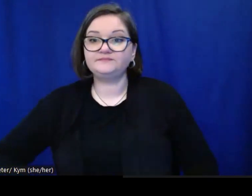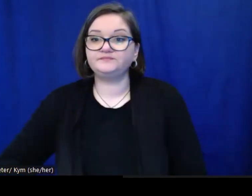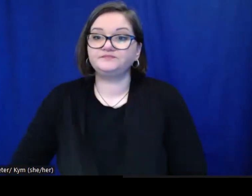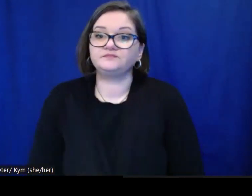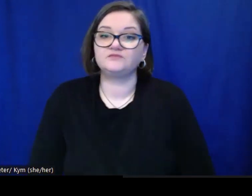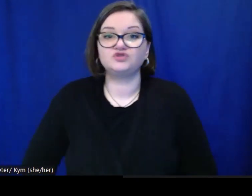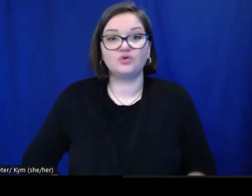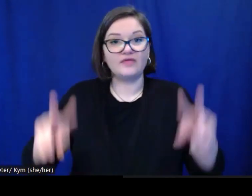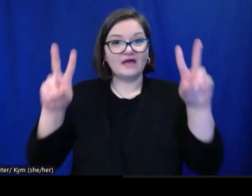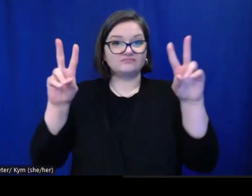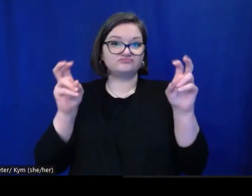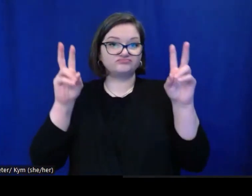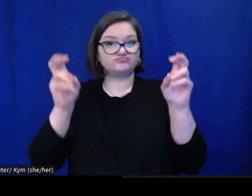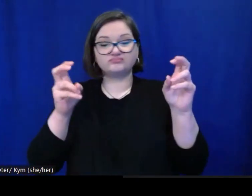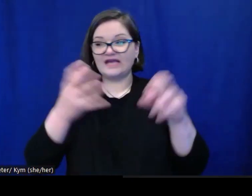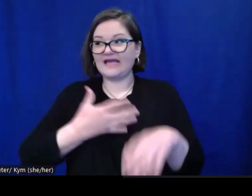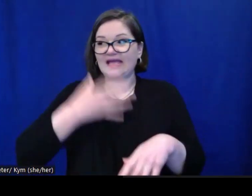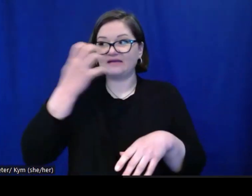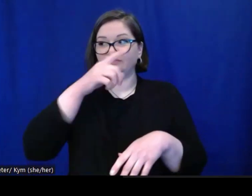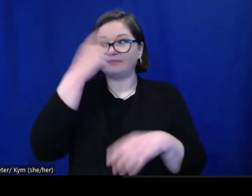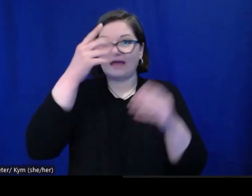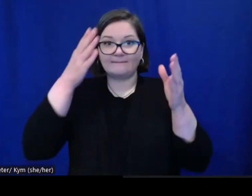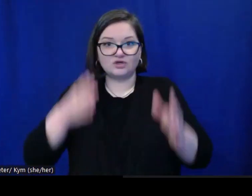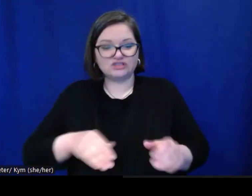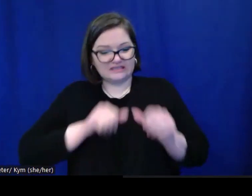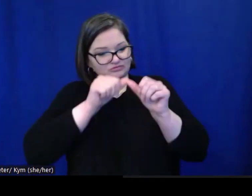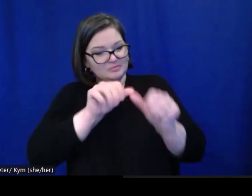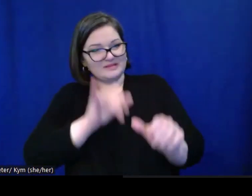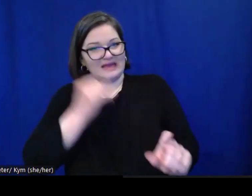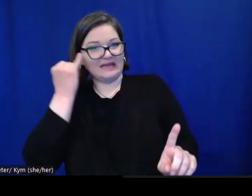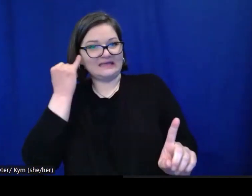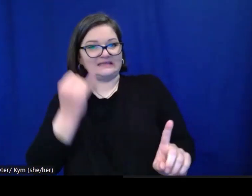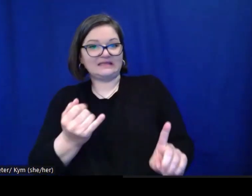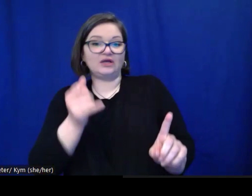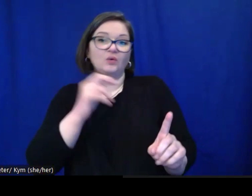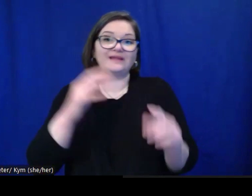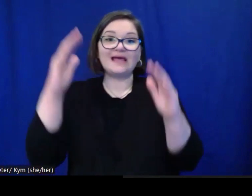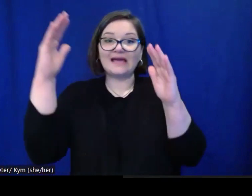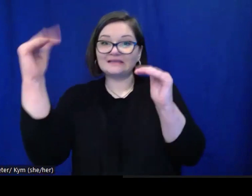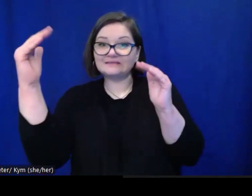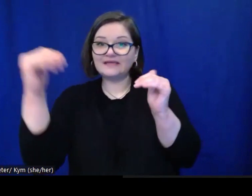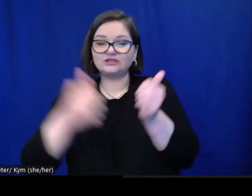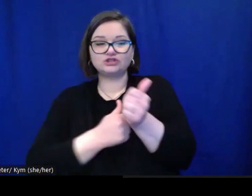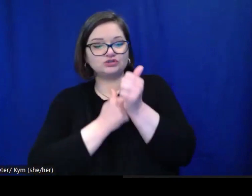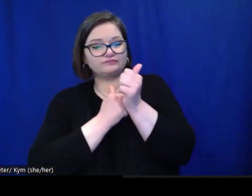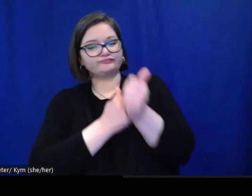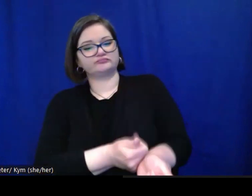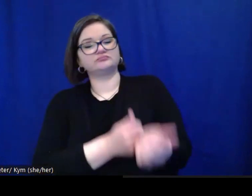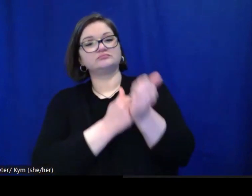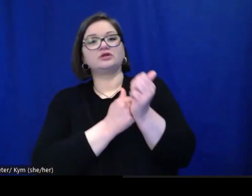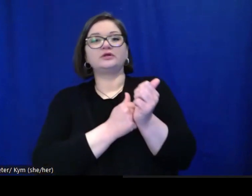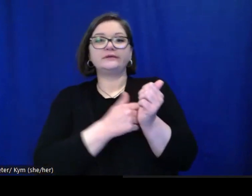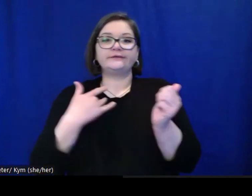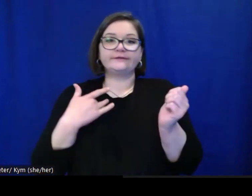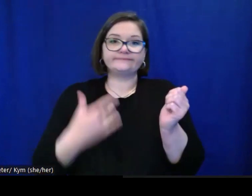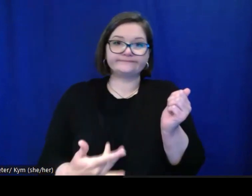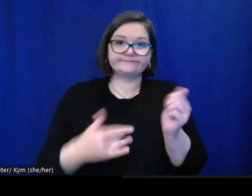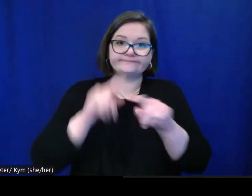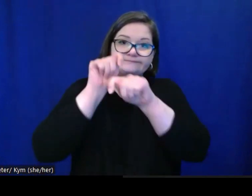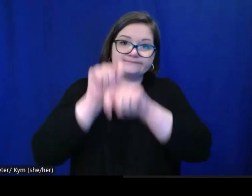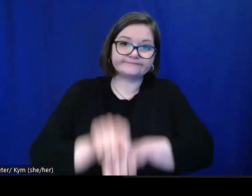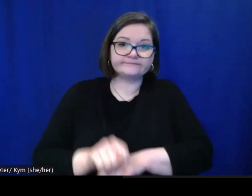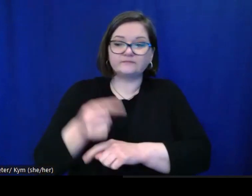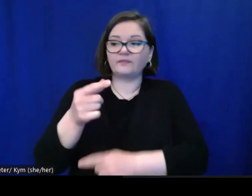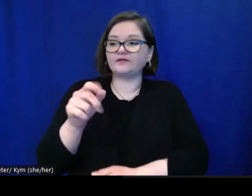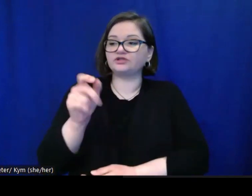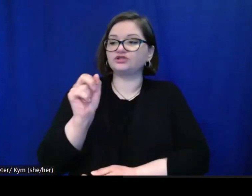angry Black person, or the expectations of conformity to traditional gender norms for those who may present